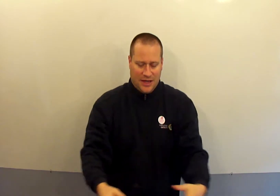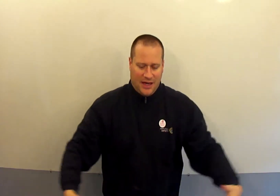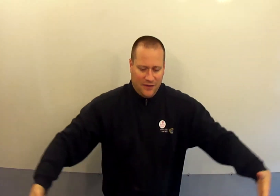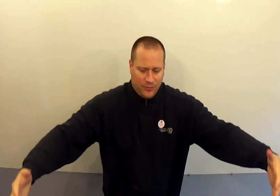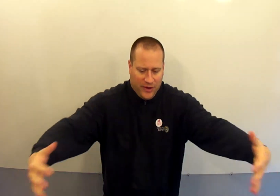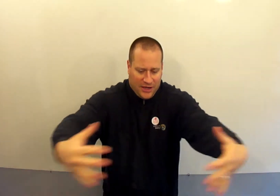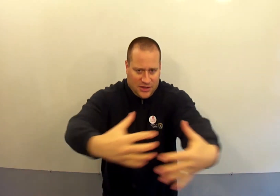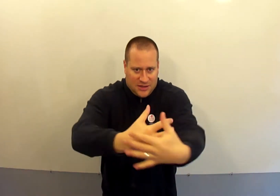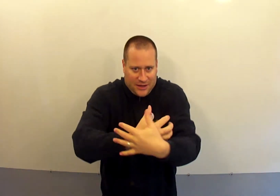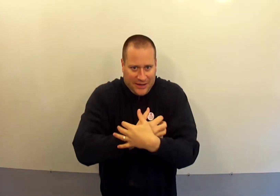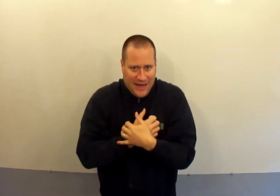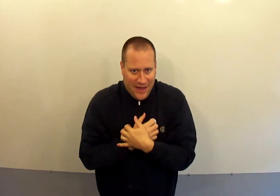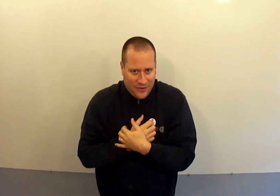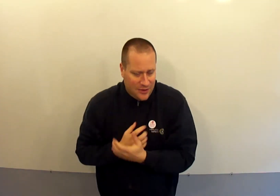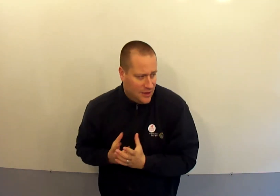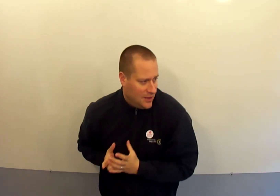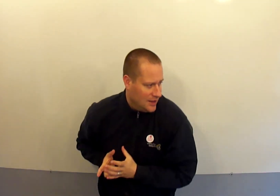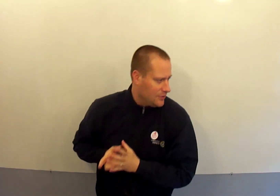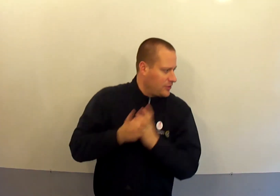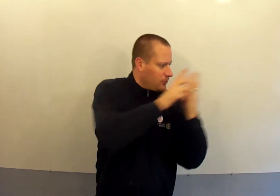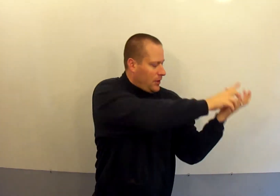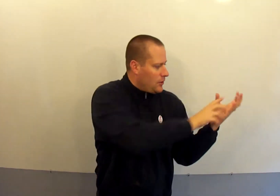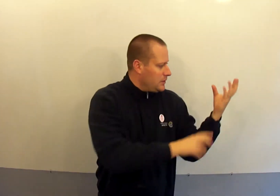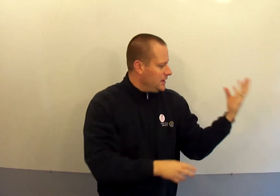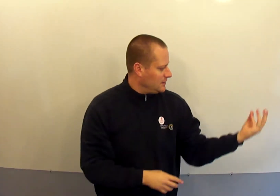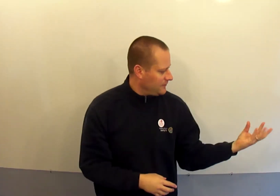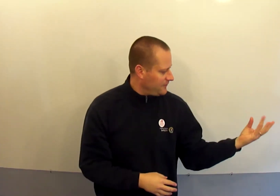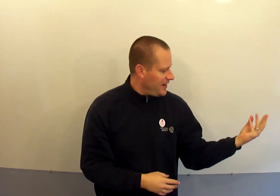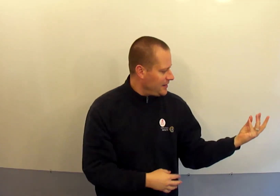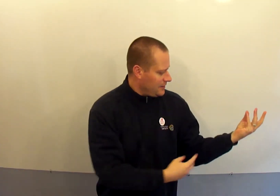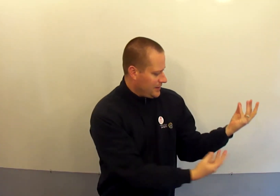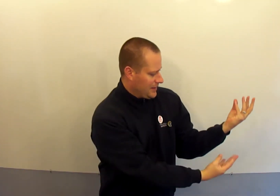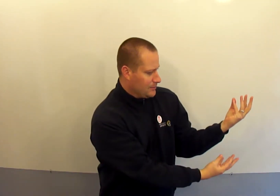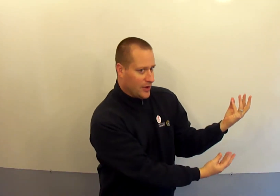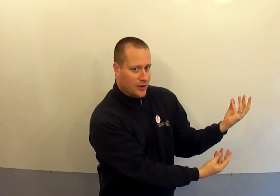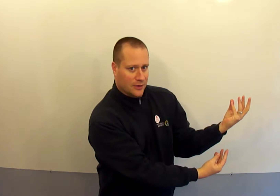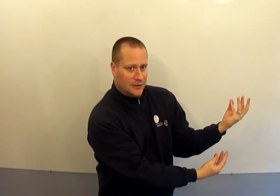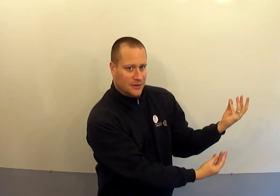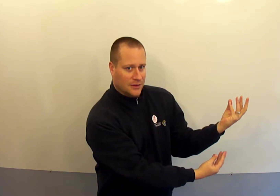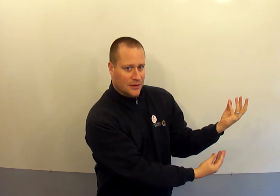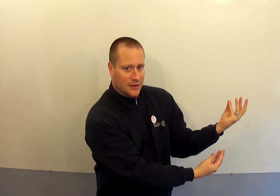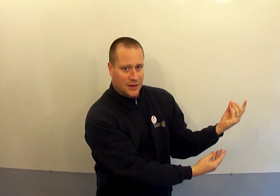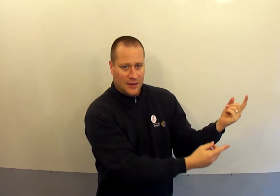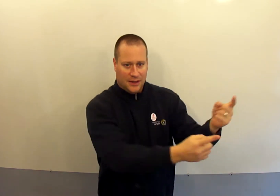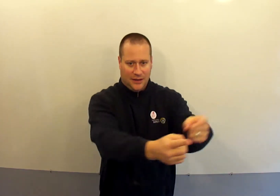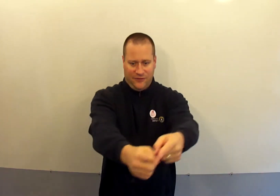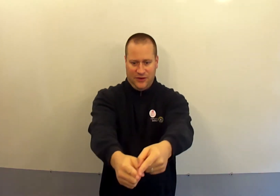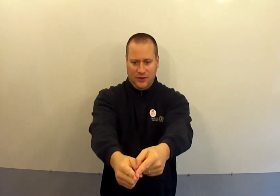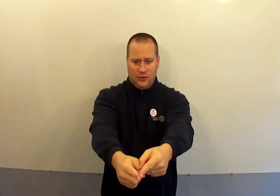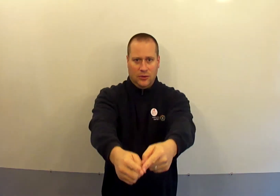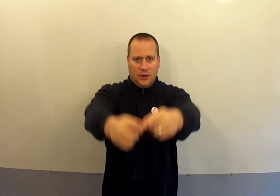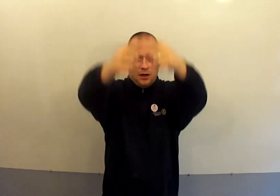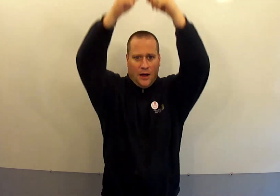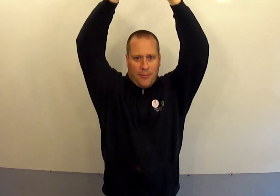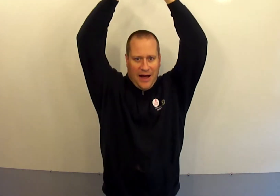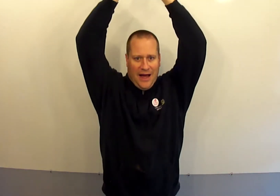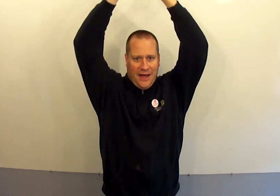And the branches are gathered and thrown into the fire and burned. If you abide